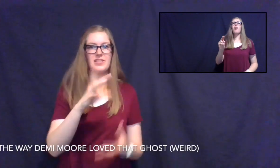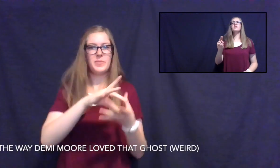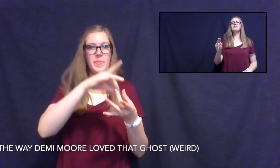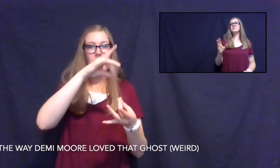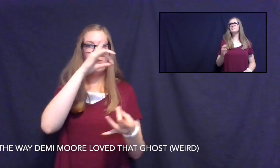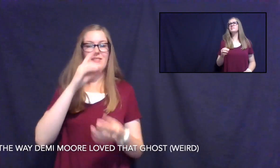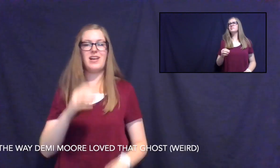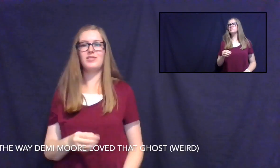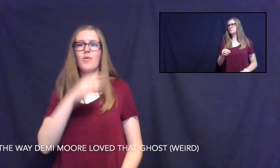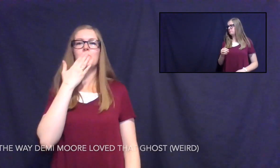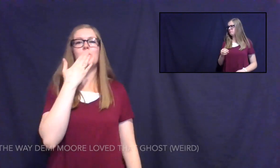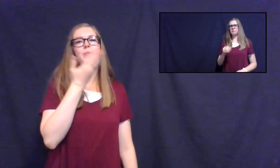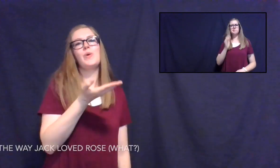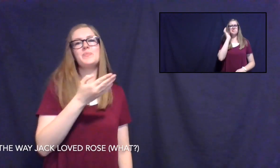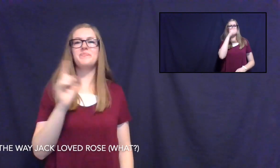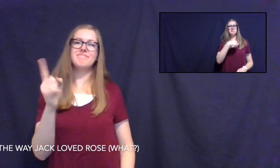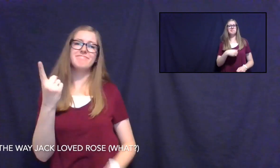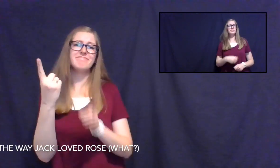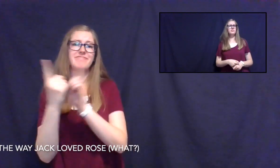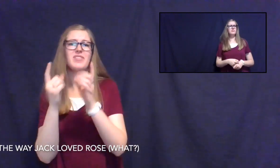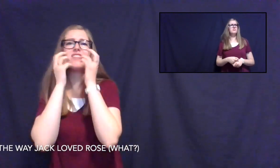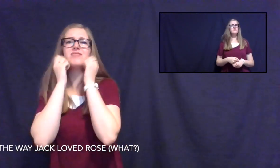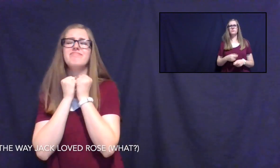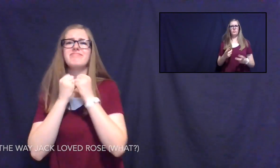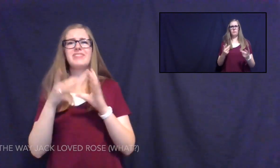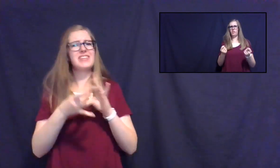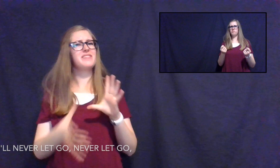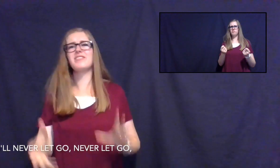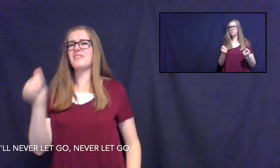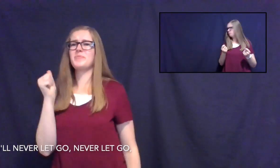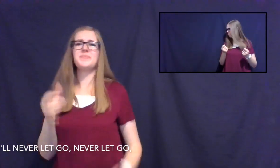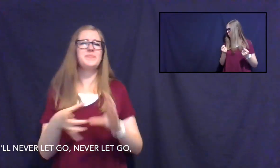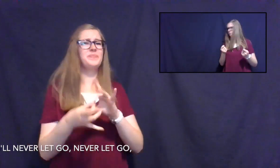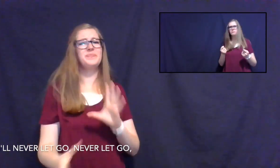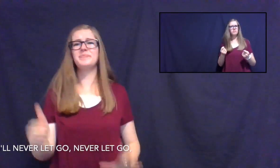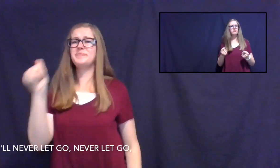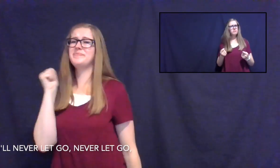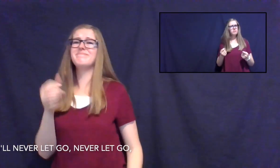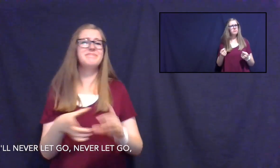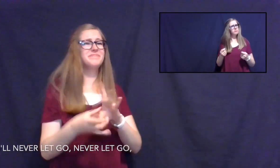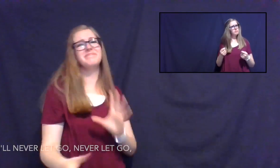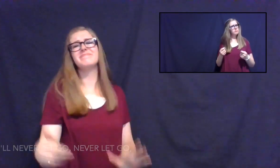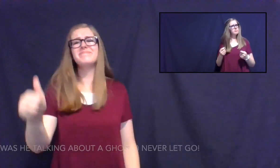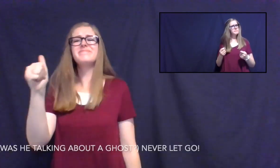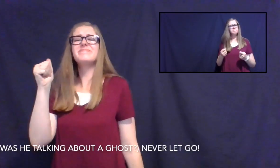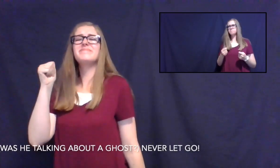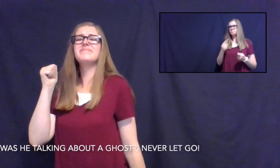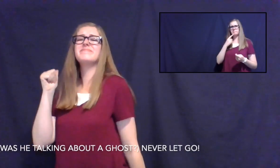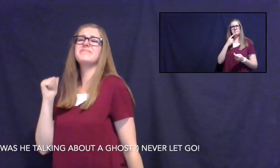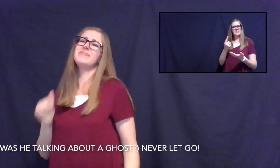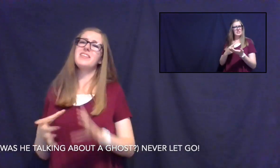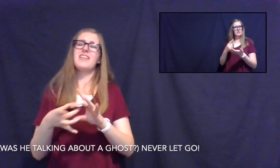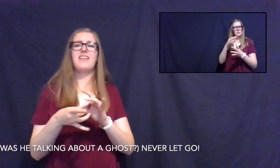The way he did me more love than ghosts The way Jack loved Rose I'll never let go Never let go Never let